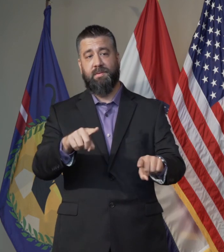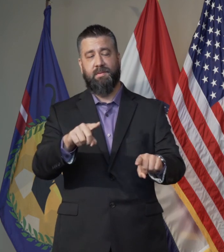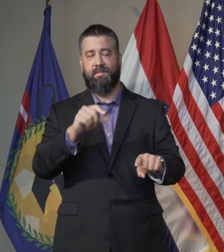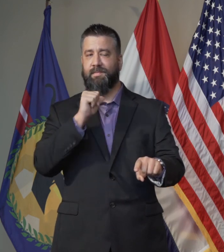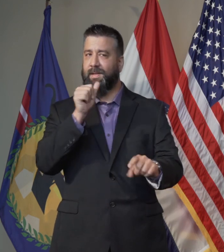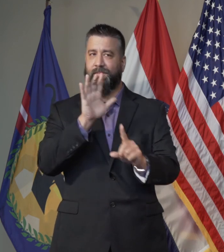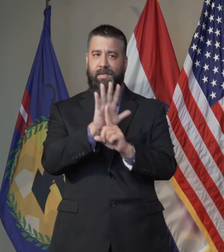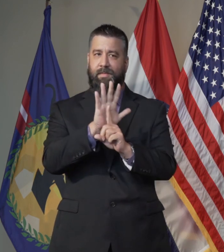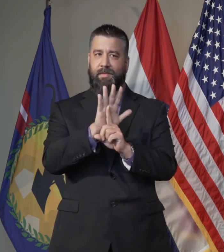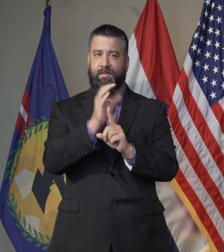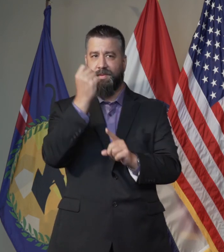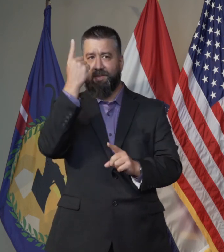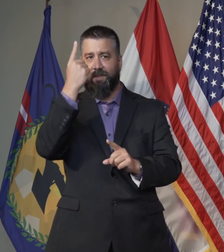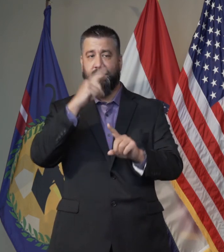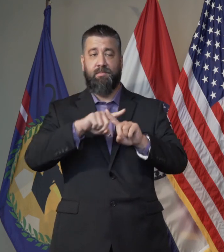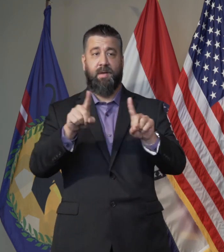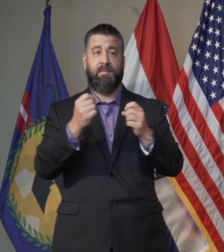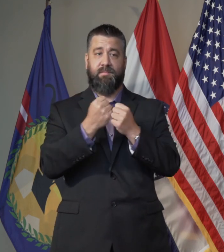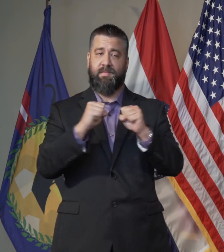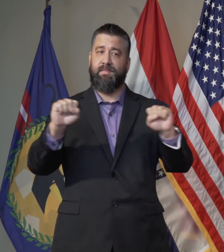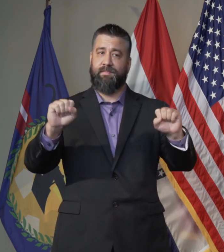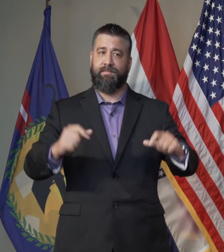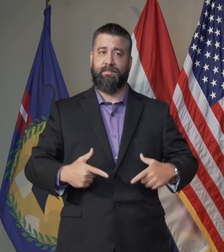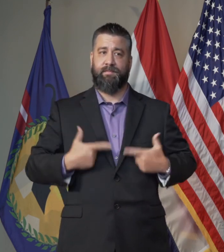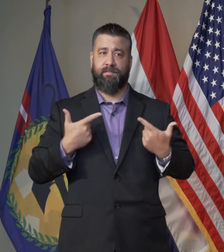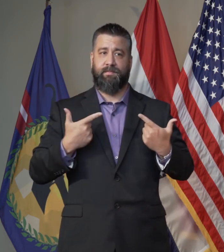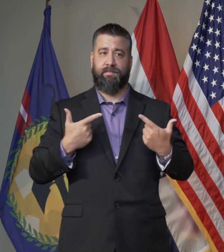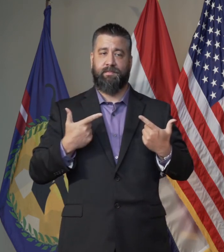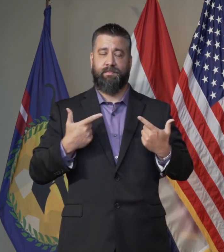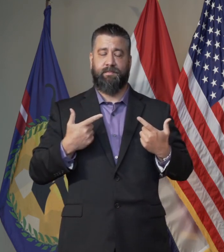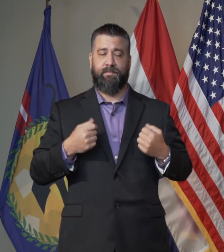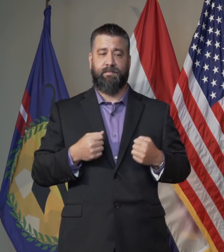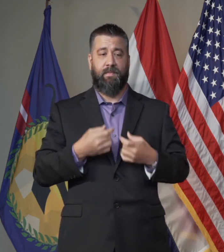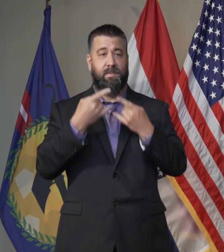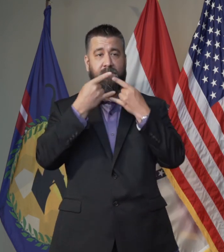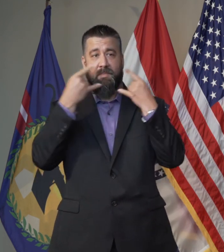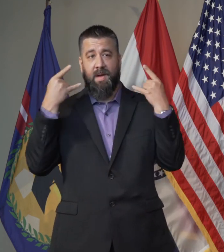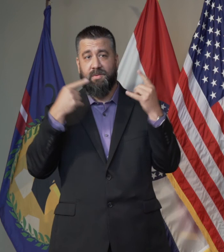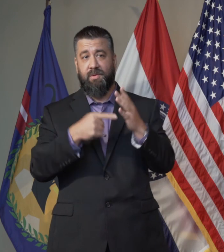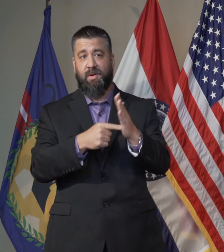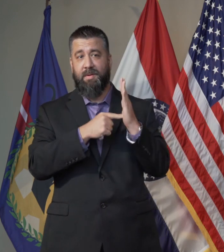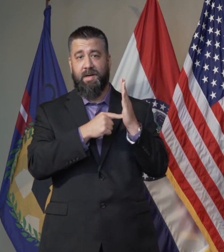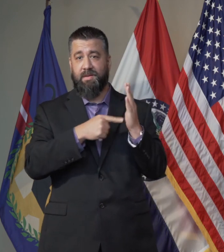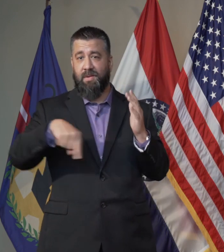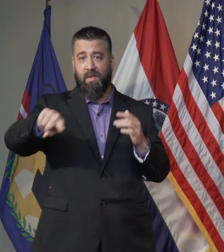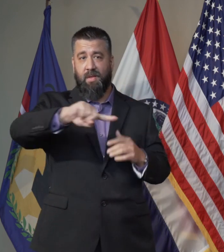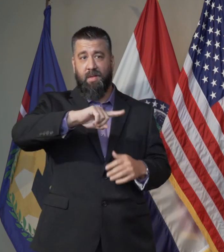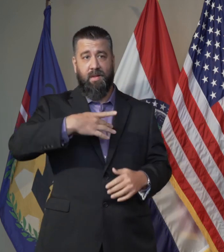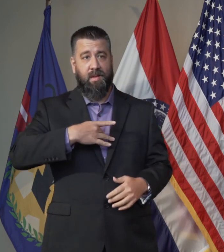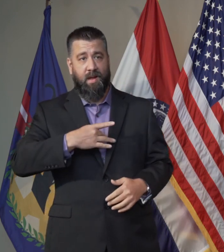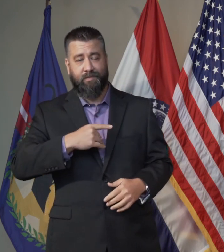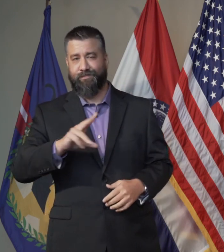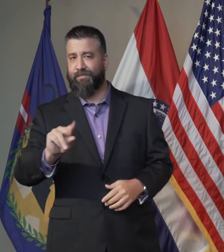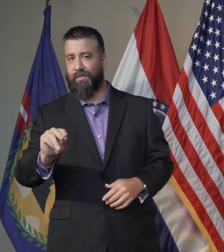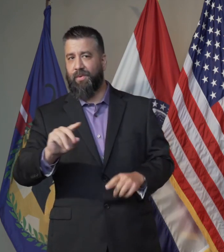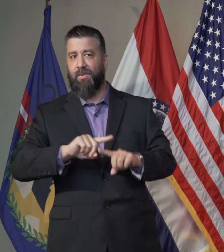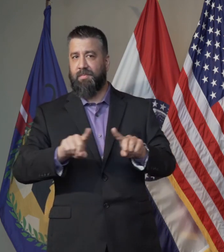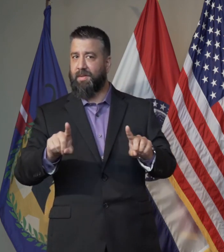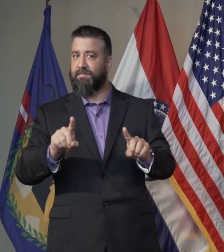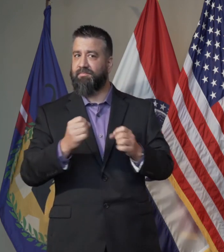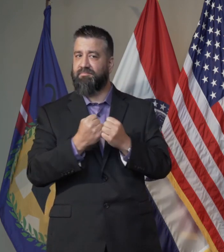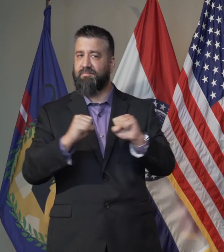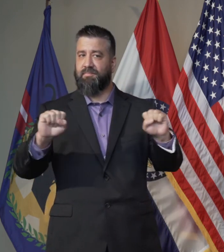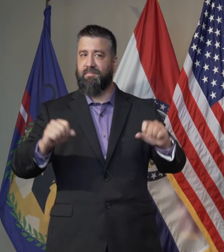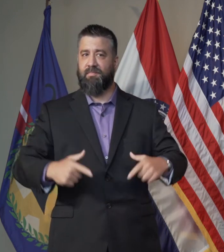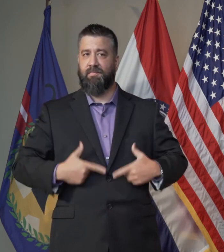save lives. Masking requirements are not liked by all, but they save lives. Stay-at-home orders